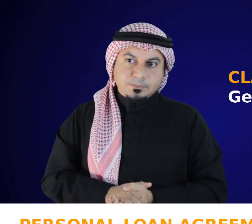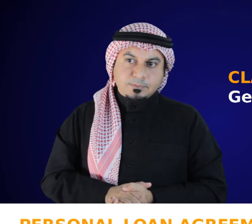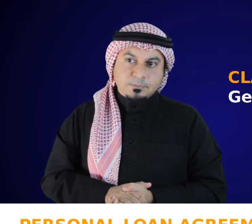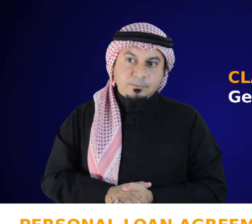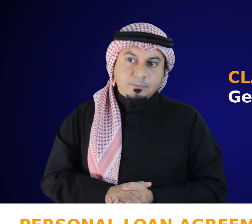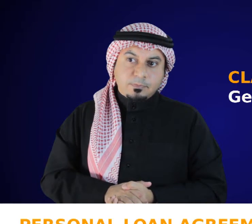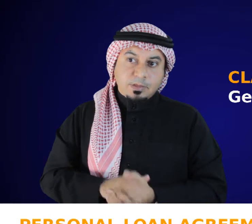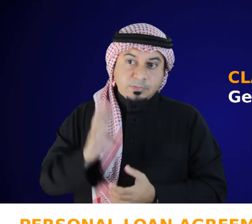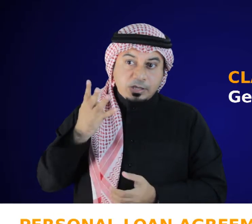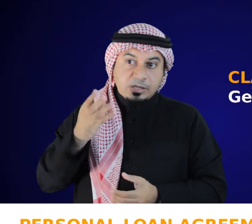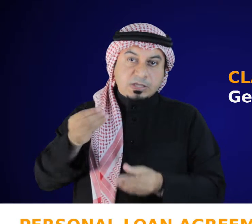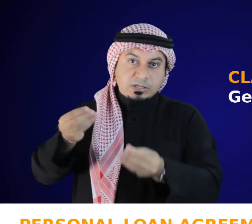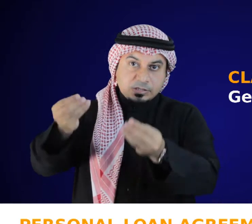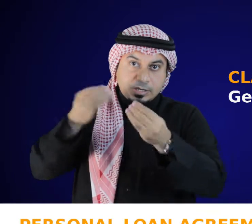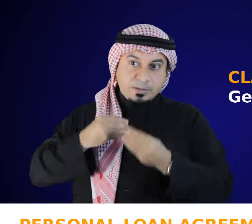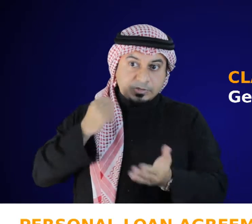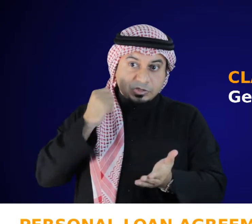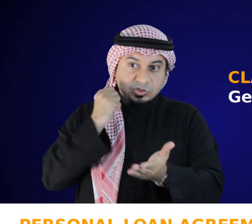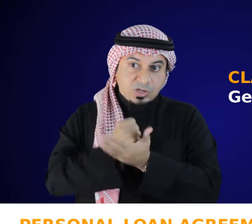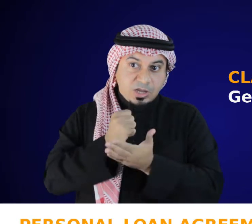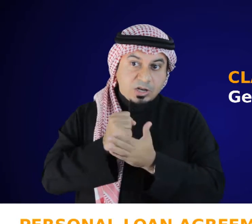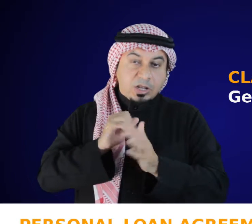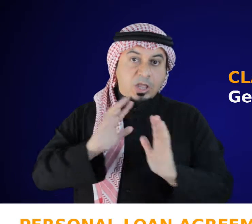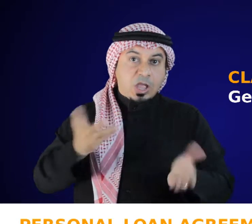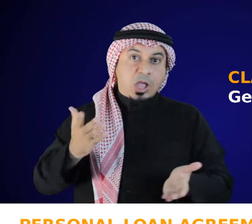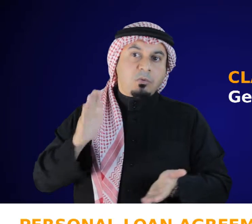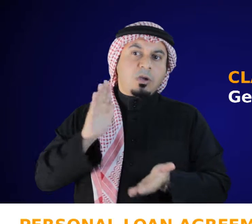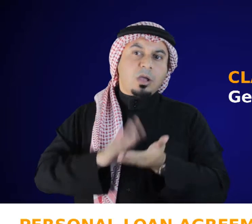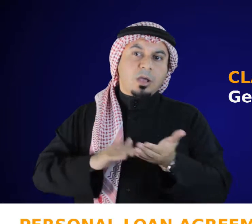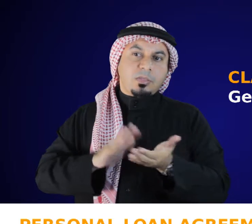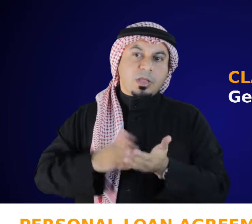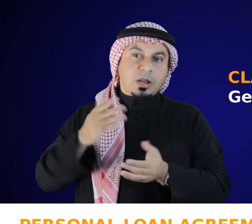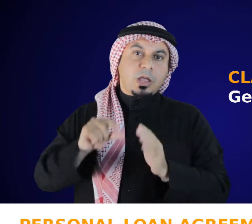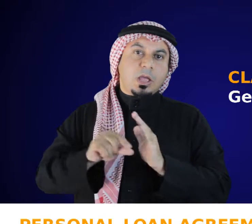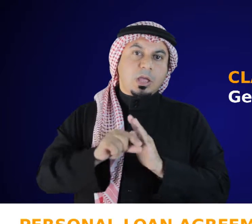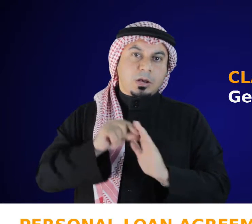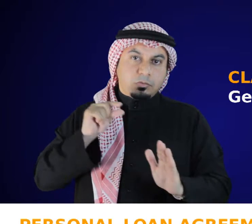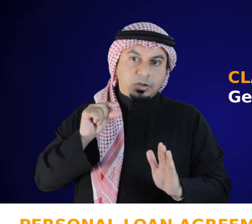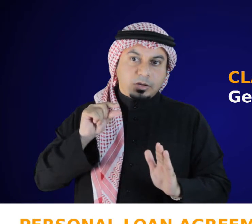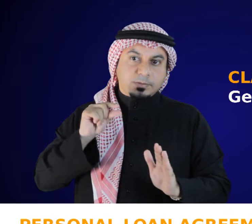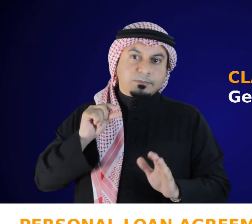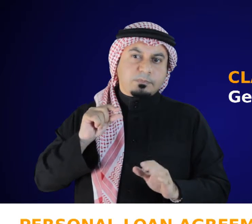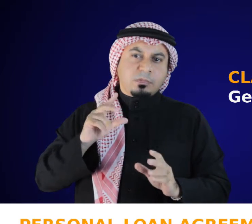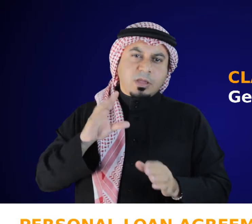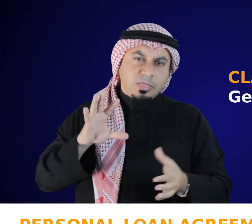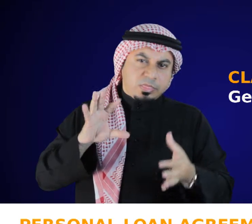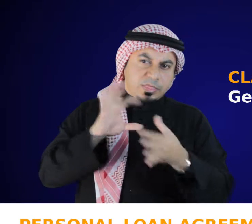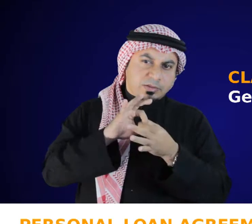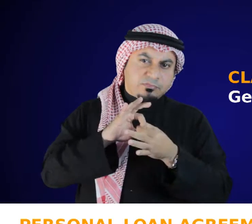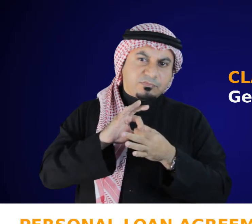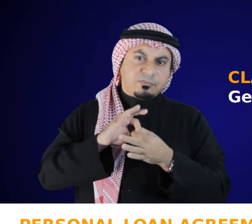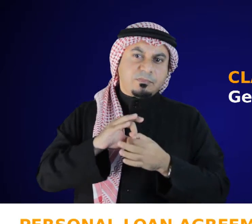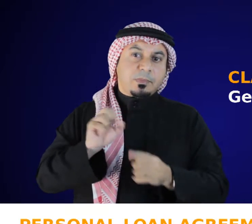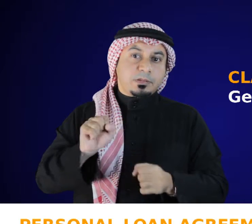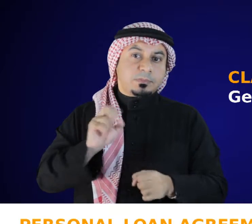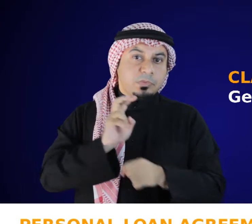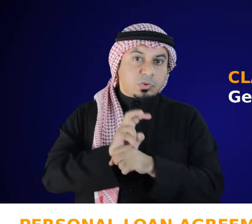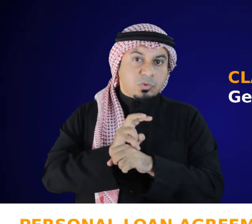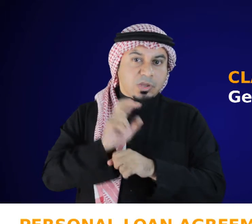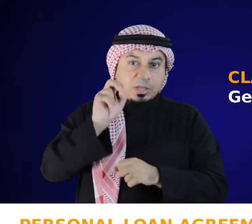15. This agreement is governed by laws of the State of Qatar, and the Qatari courts shall be competent to settle any dispute arising between the bank and